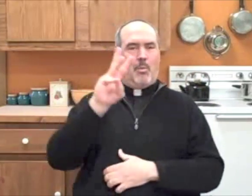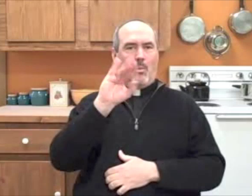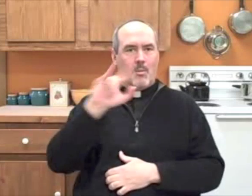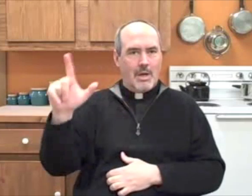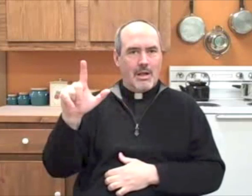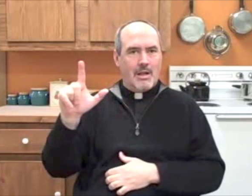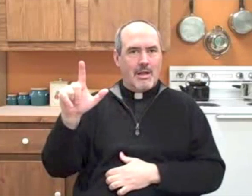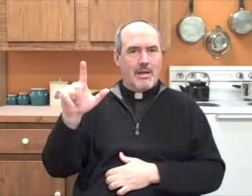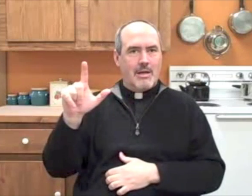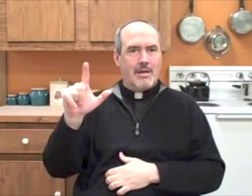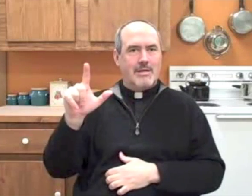follow His will.